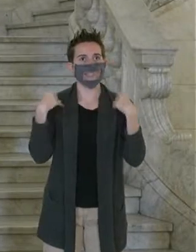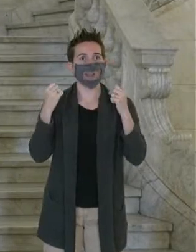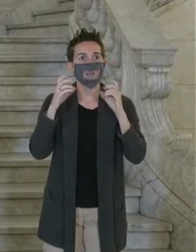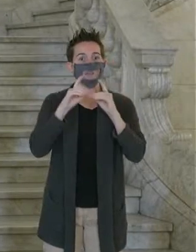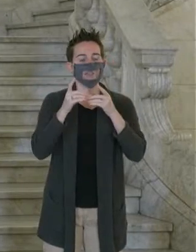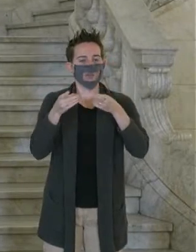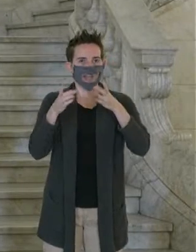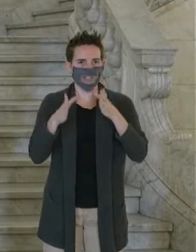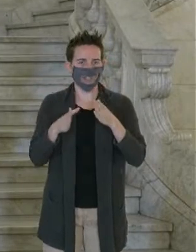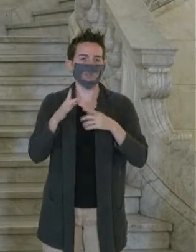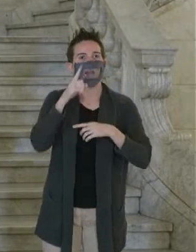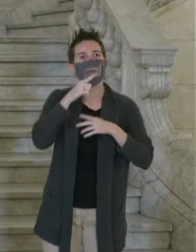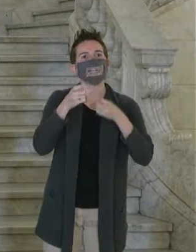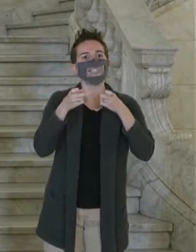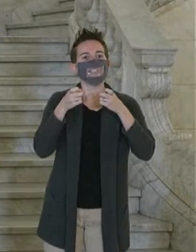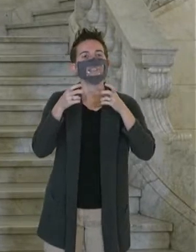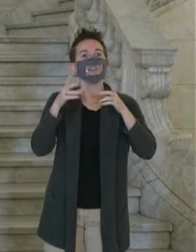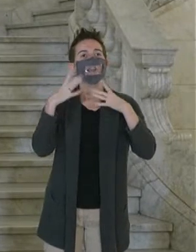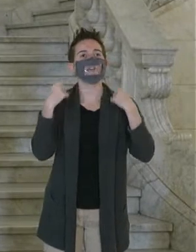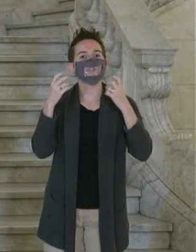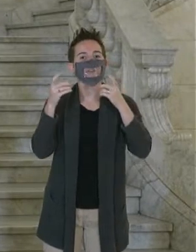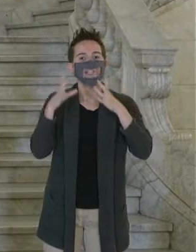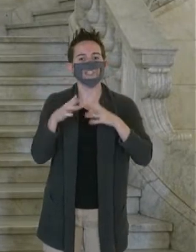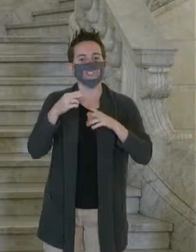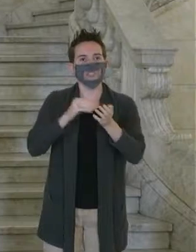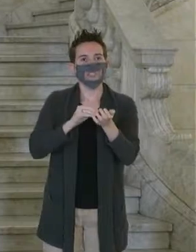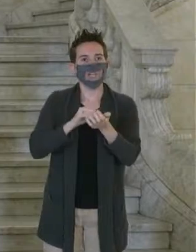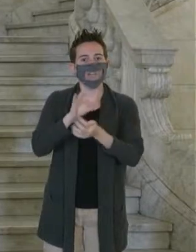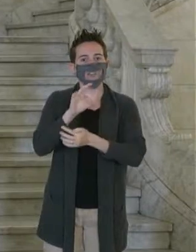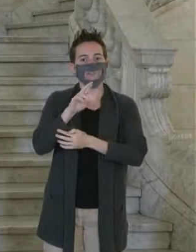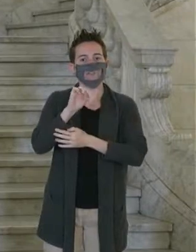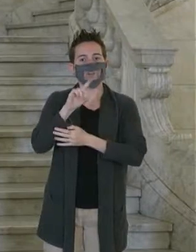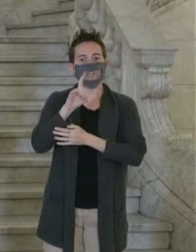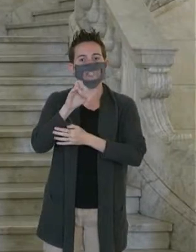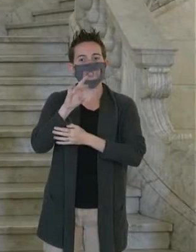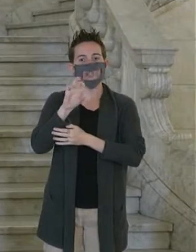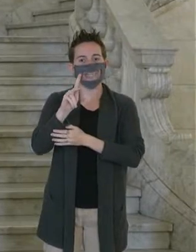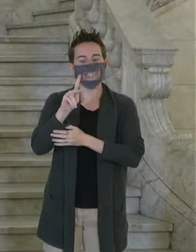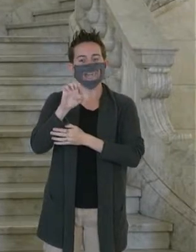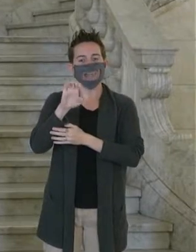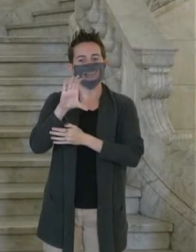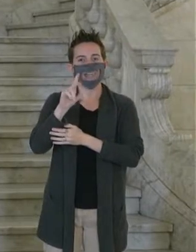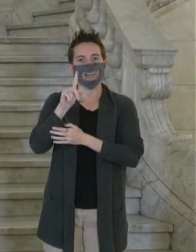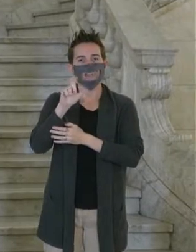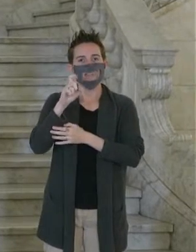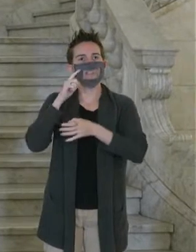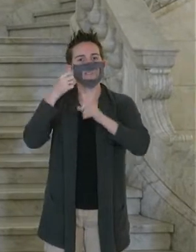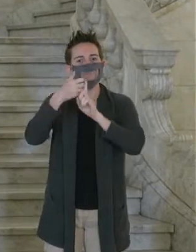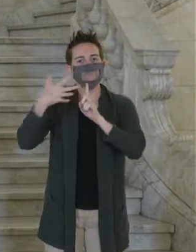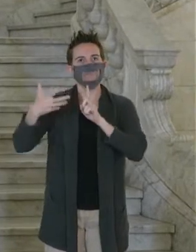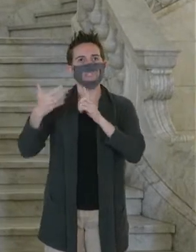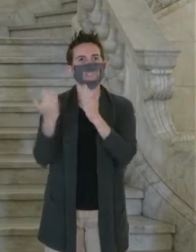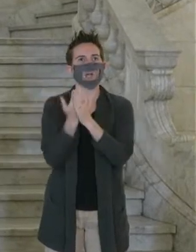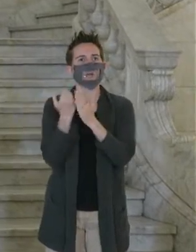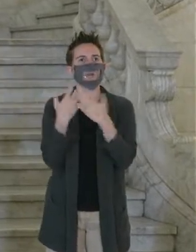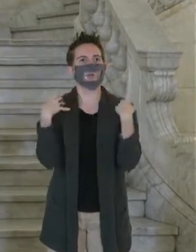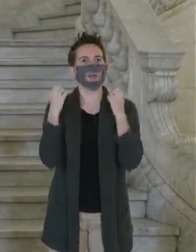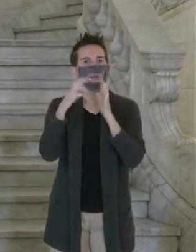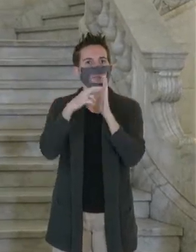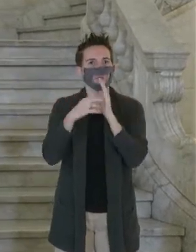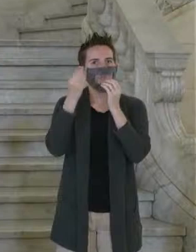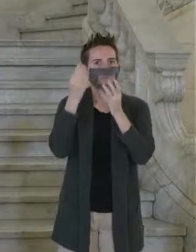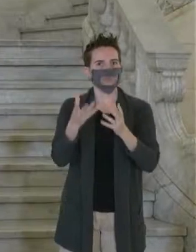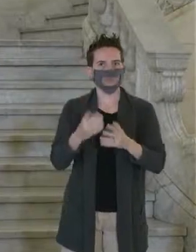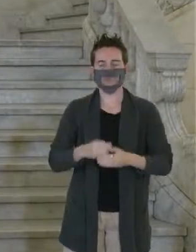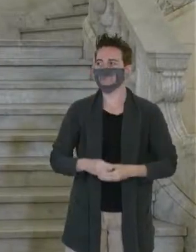Director, Acting Health Director, Dr. Fredrick Echols, to talk about our new health orders. Dr. Echols.